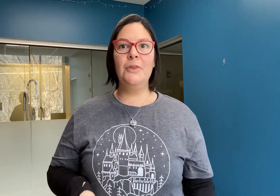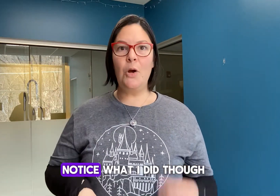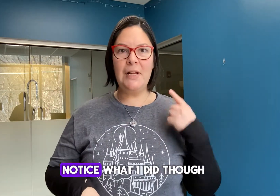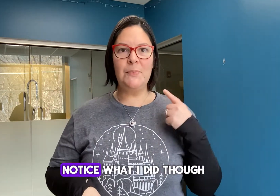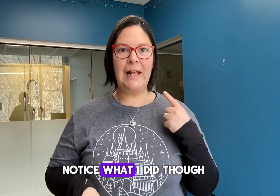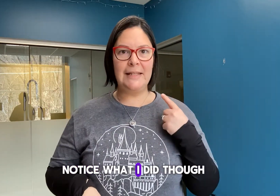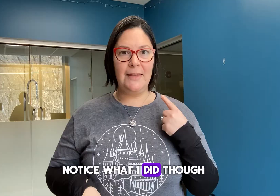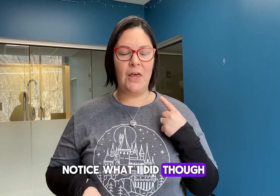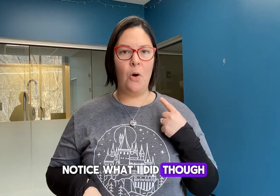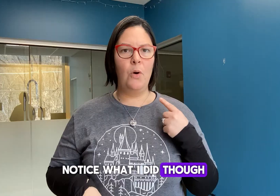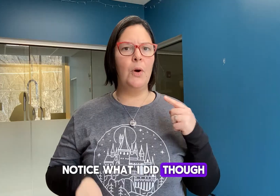Notice what I did though.